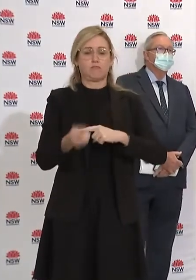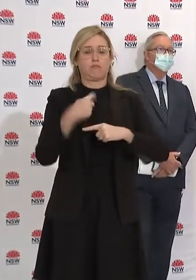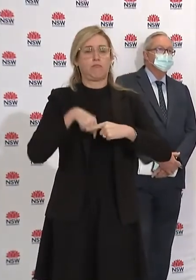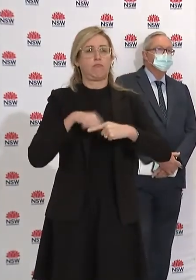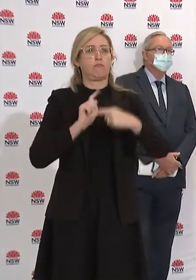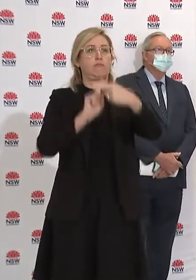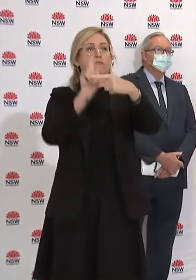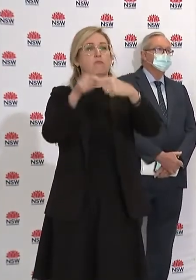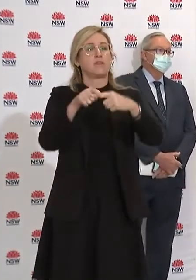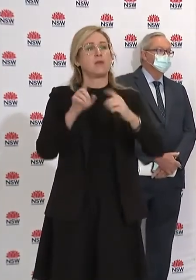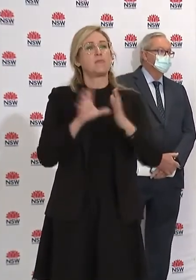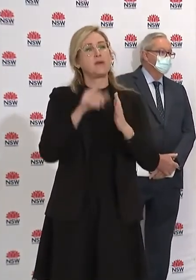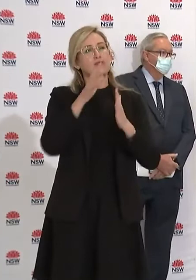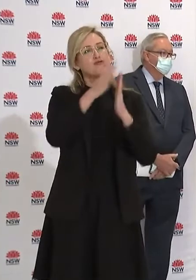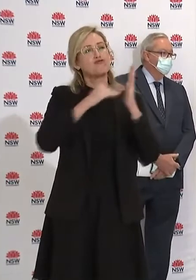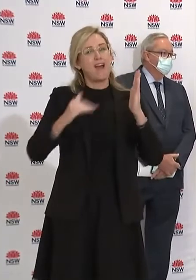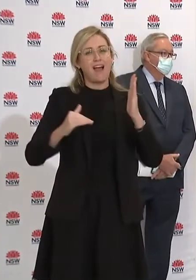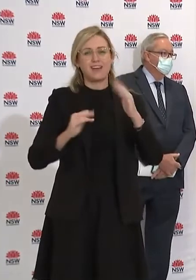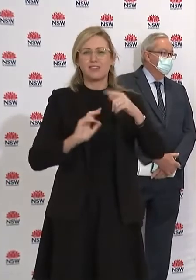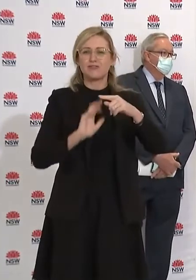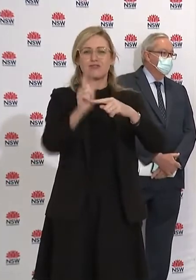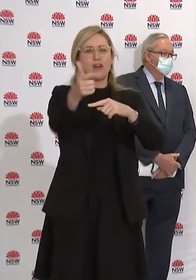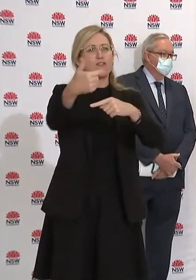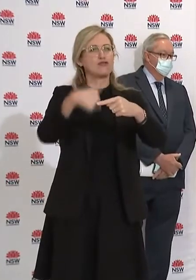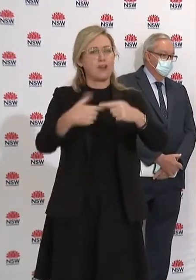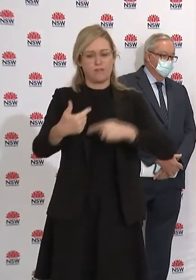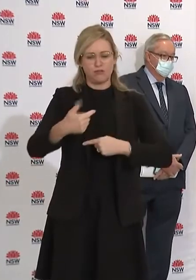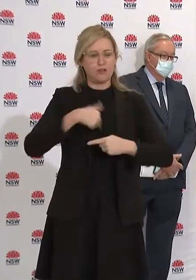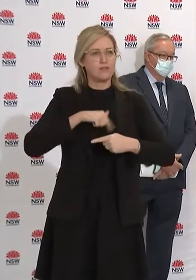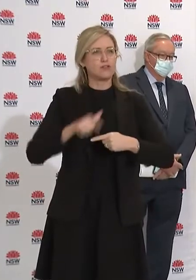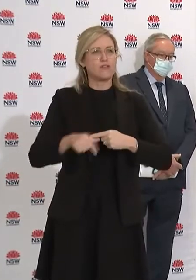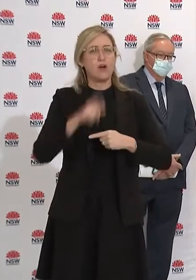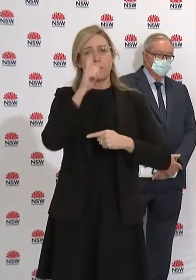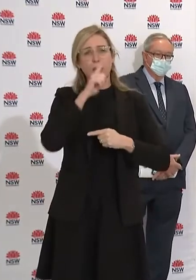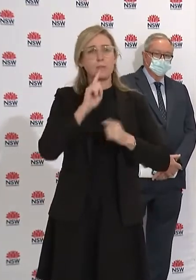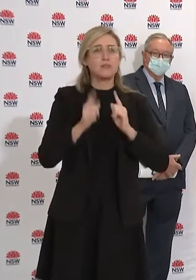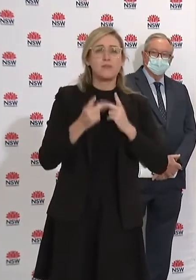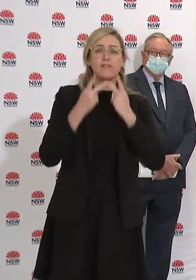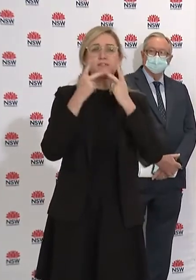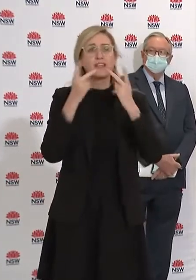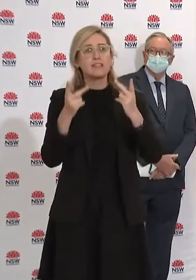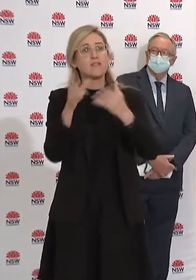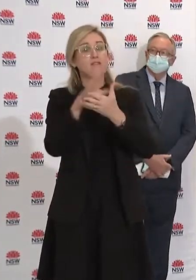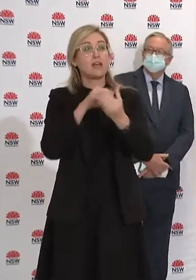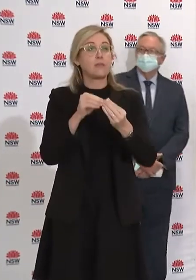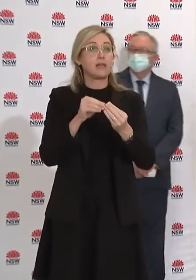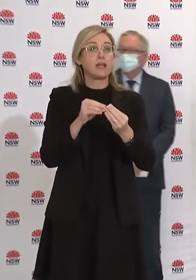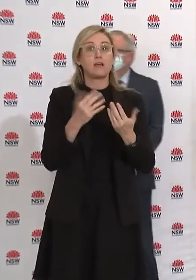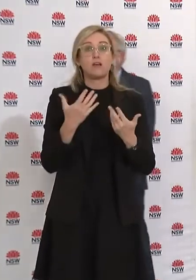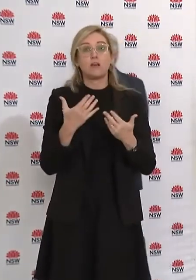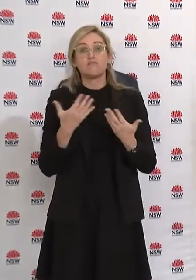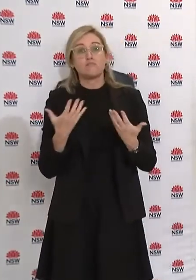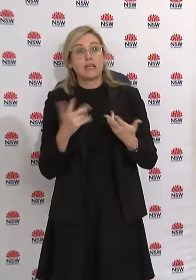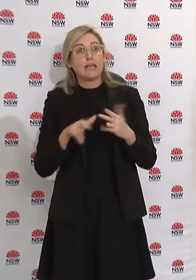there's distribution, there are compassionate grounds where you have to allow family members, especially when there's a very serious